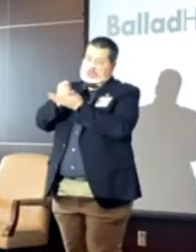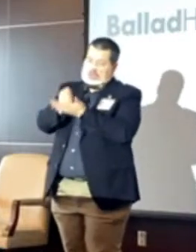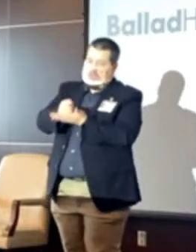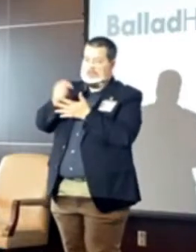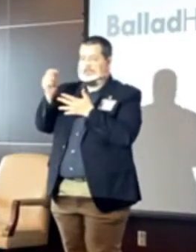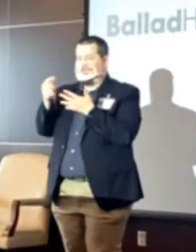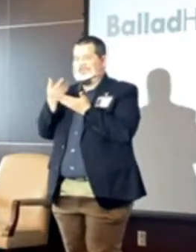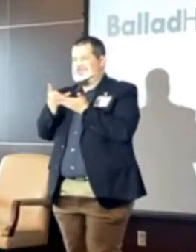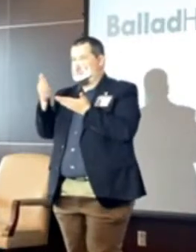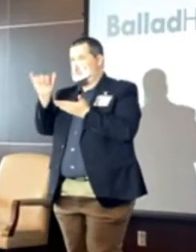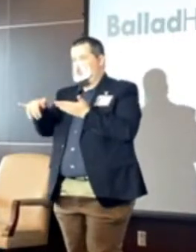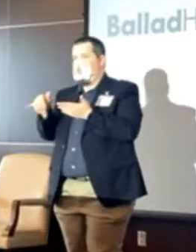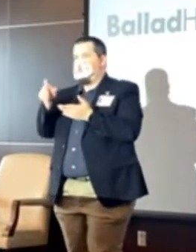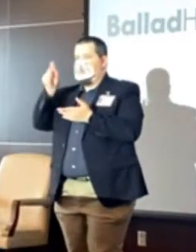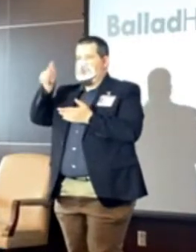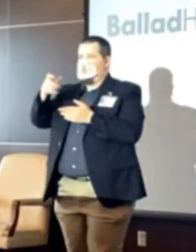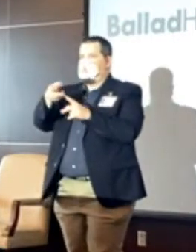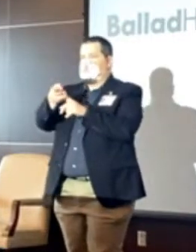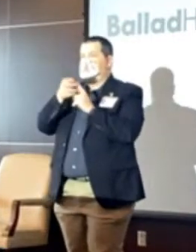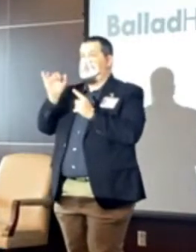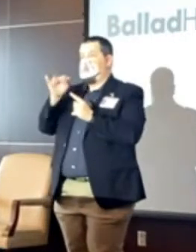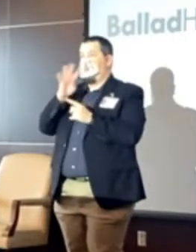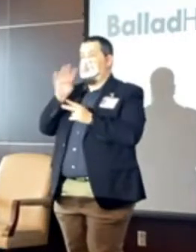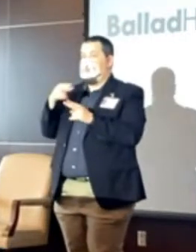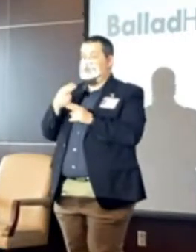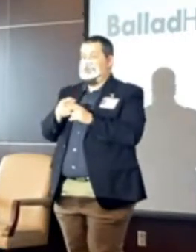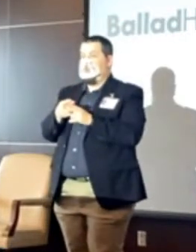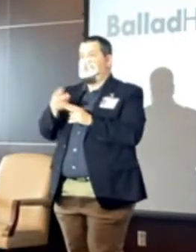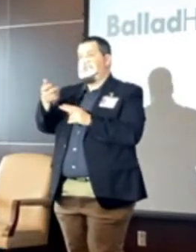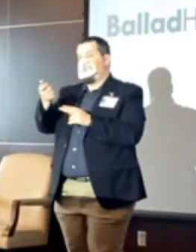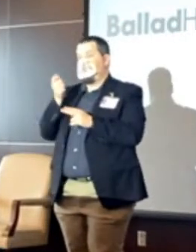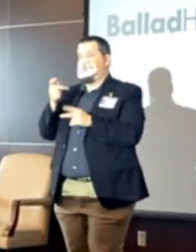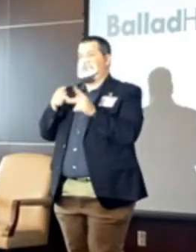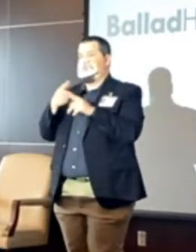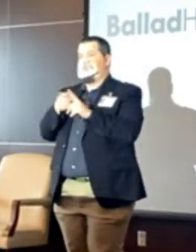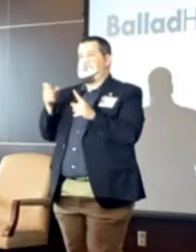and people like that, we would have to pull in. We've even talked about pulling in